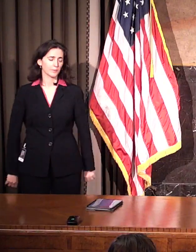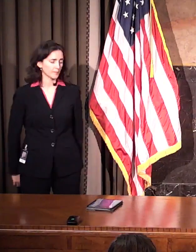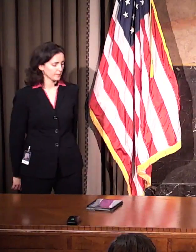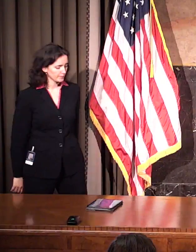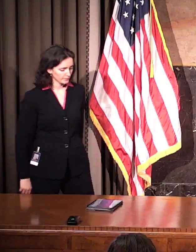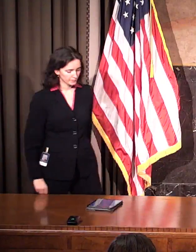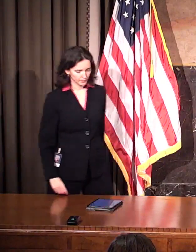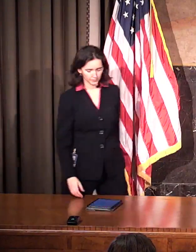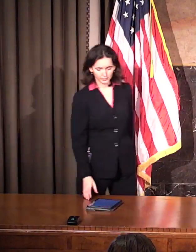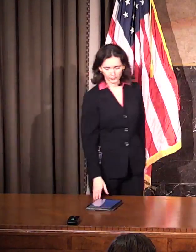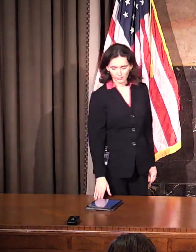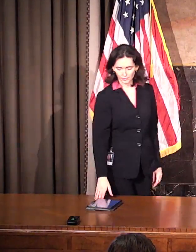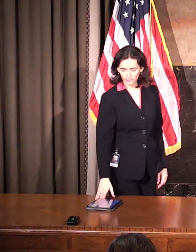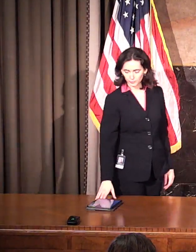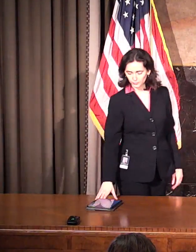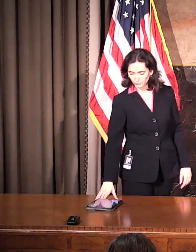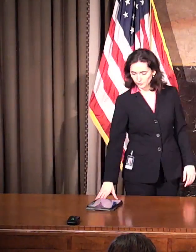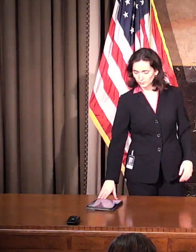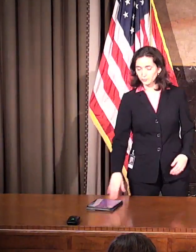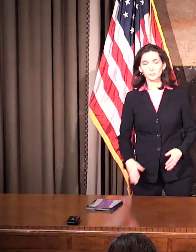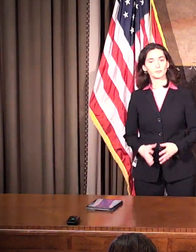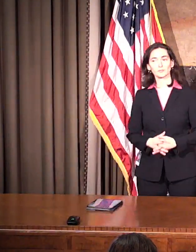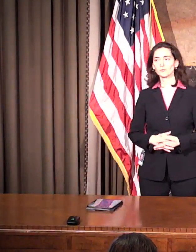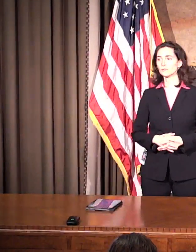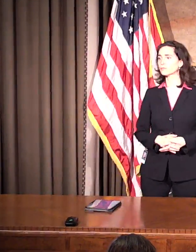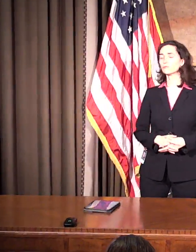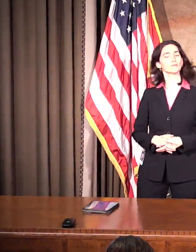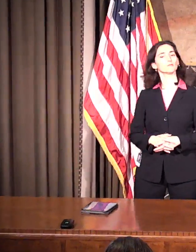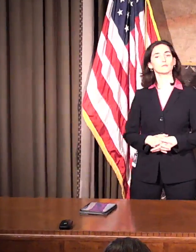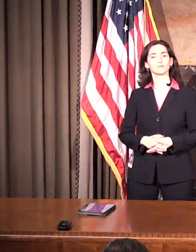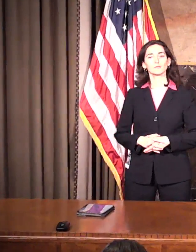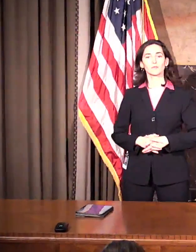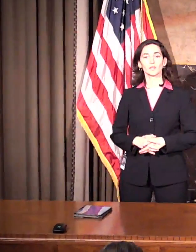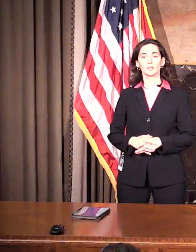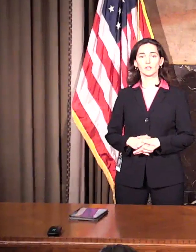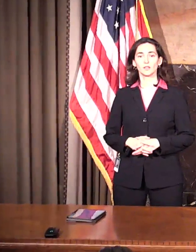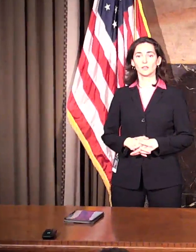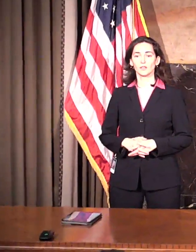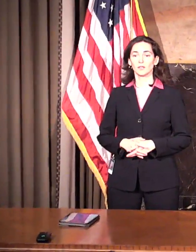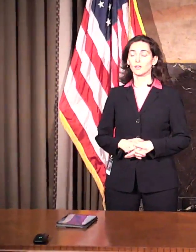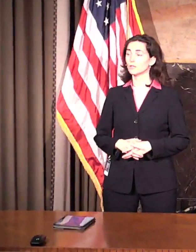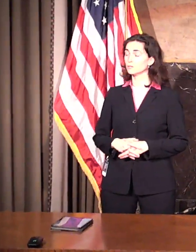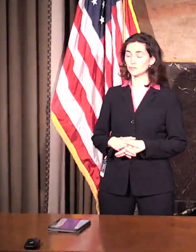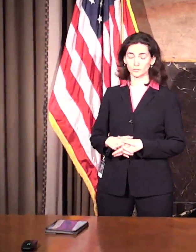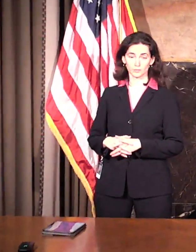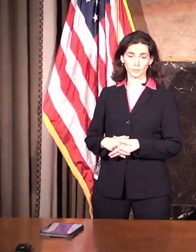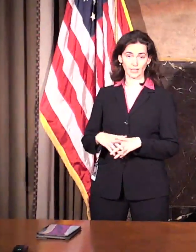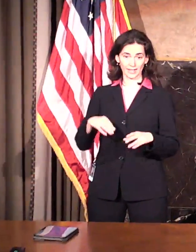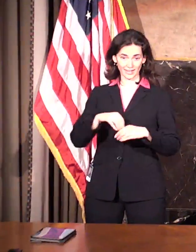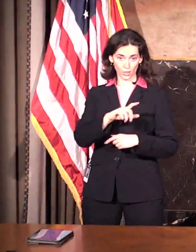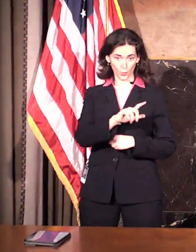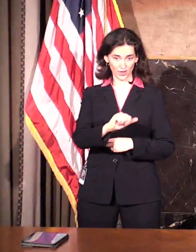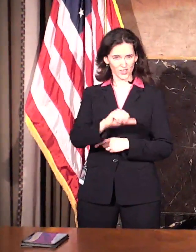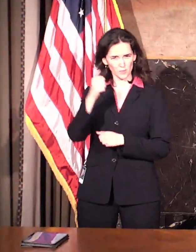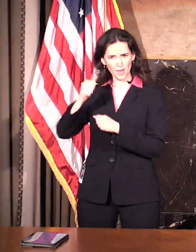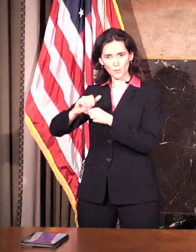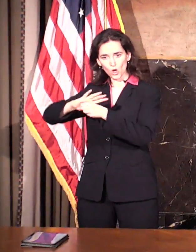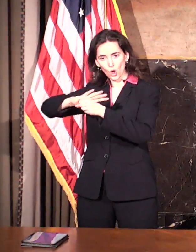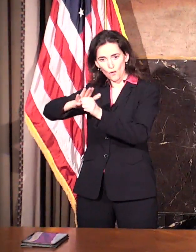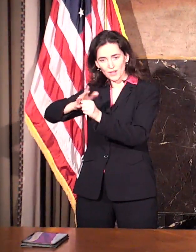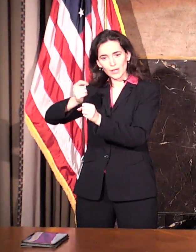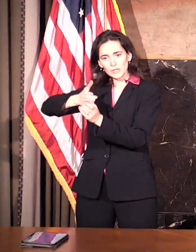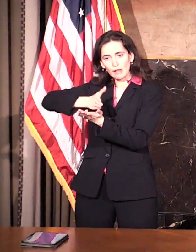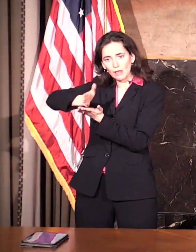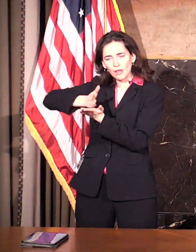We do have 15 confirmed cases of the UK variant here in Louisiana. There are at least 32